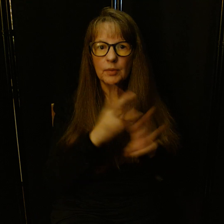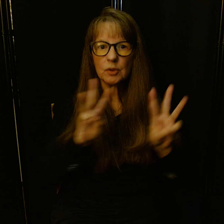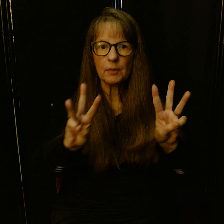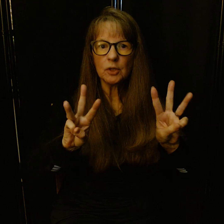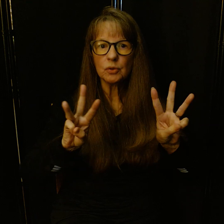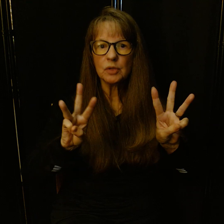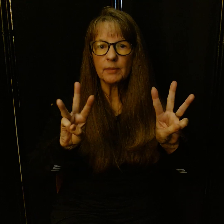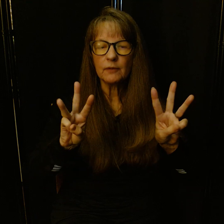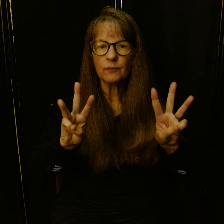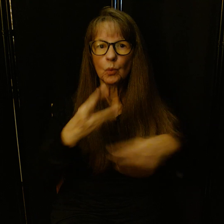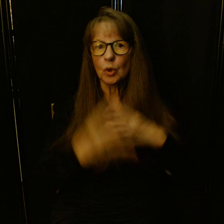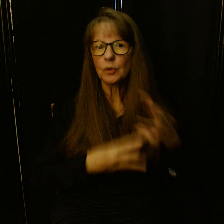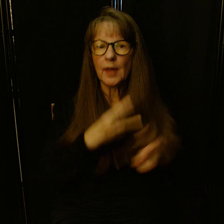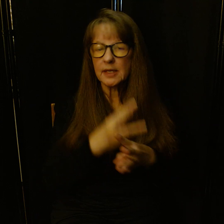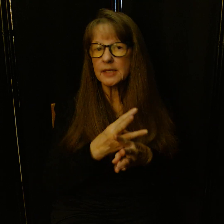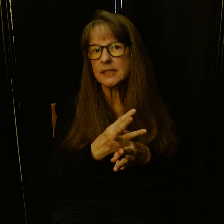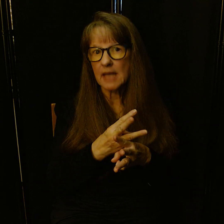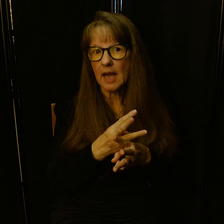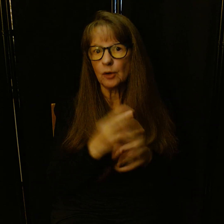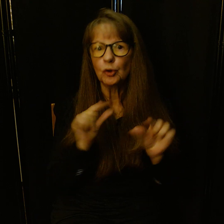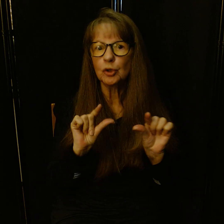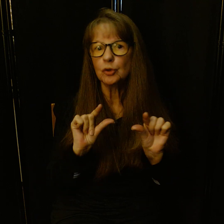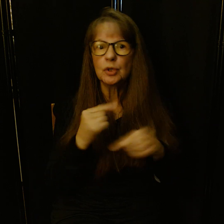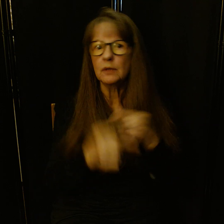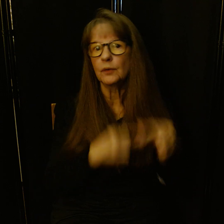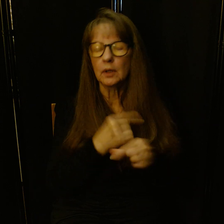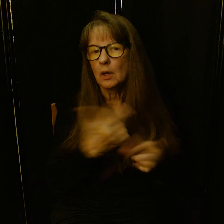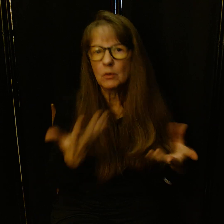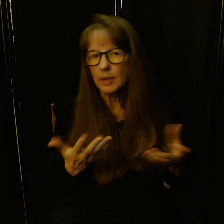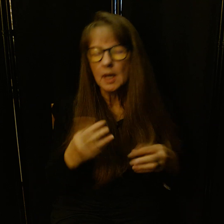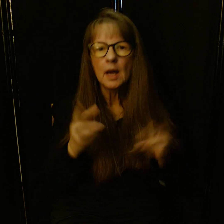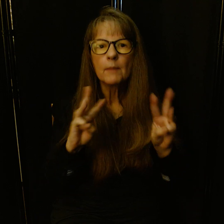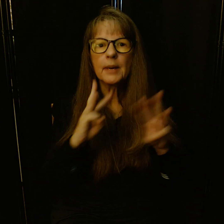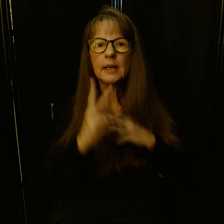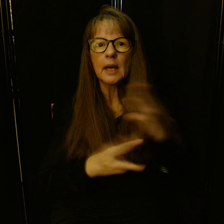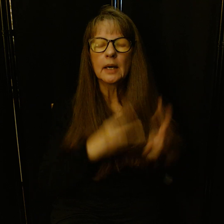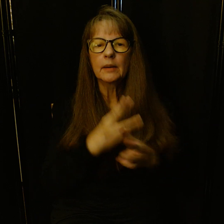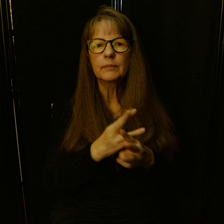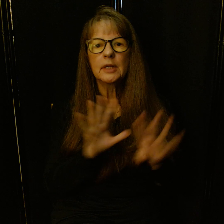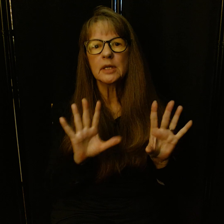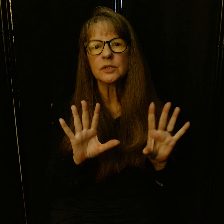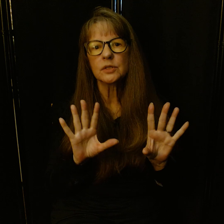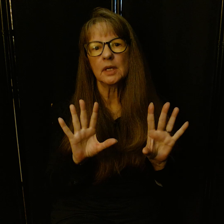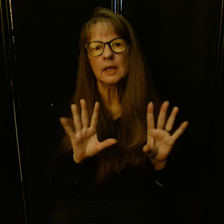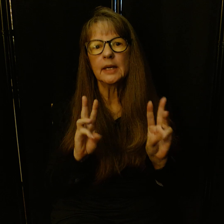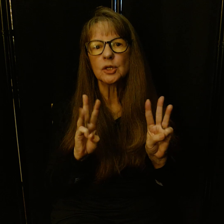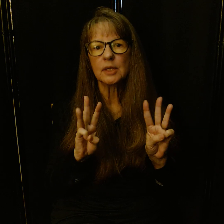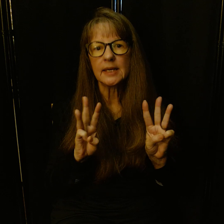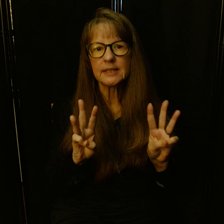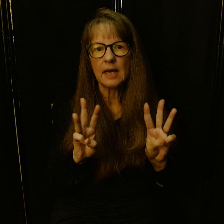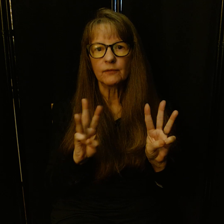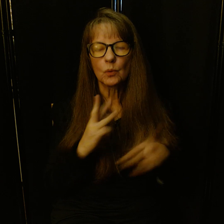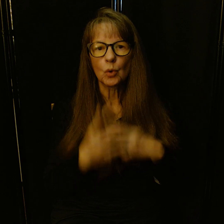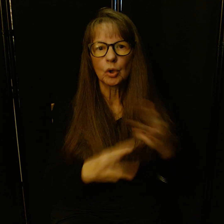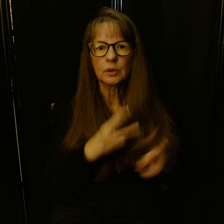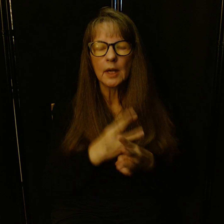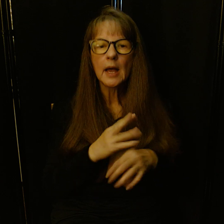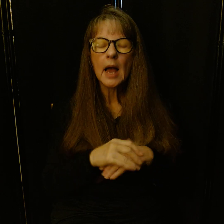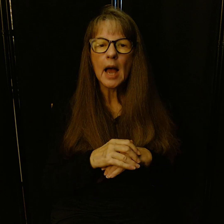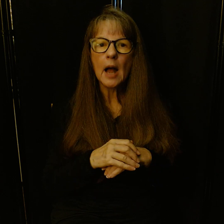going to do W for world, that is the sign, or you can do G for globe, but it is an initialized sign for world.